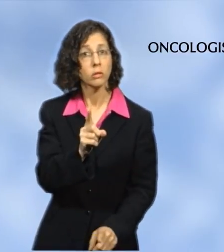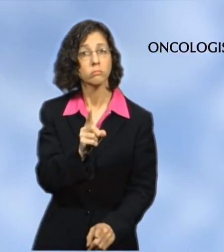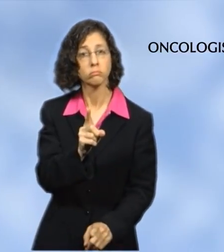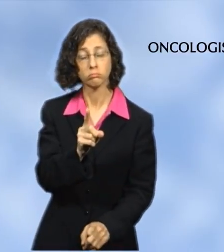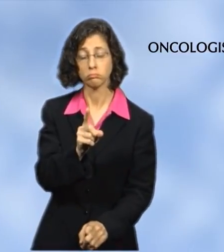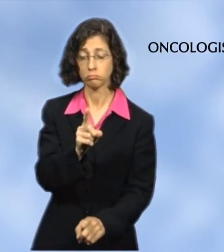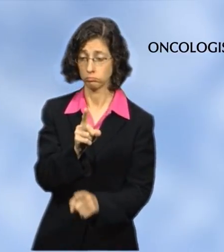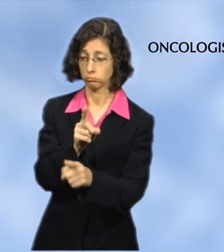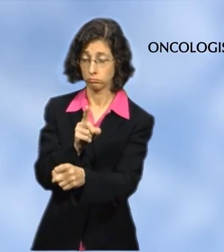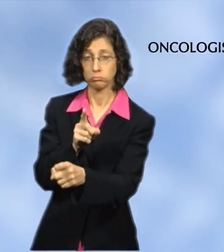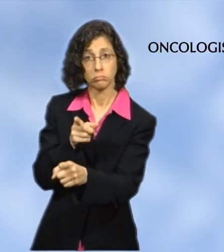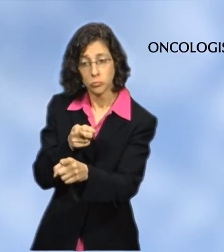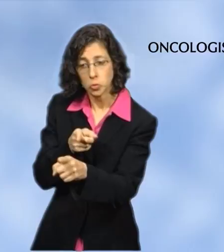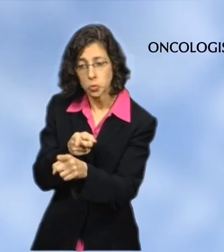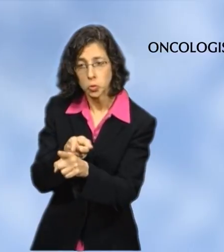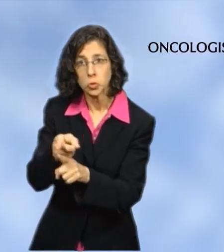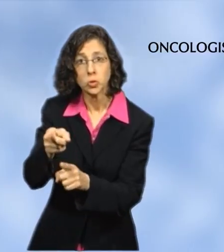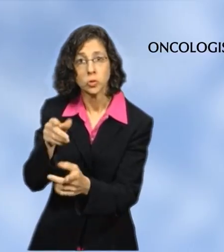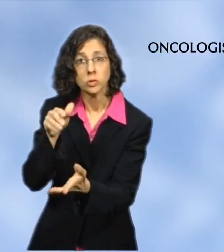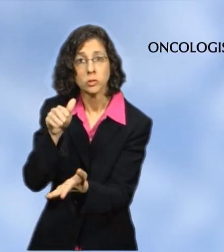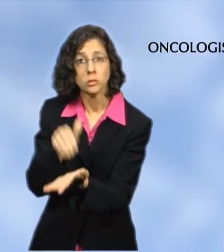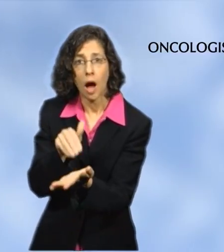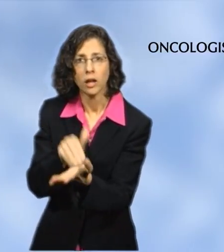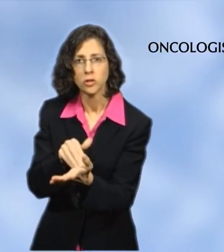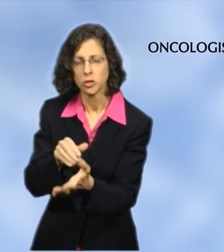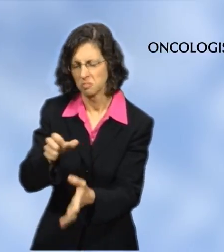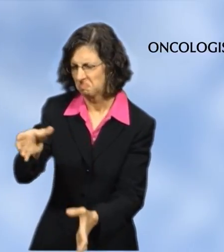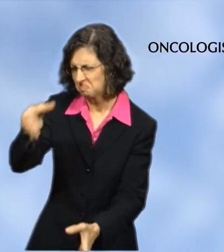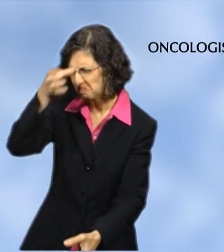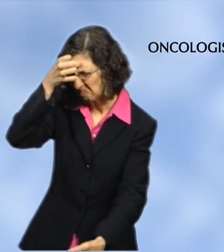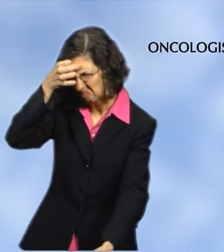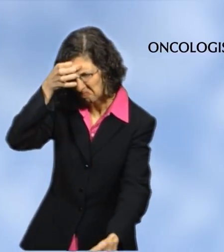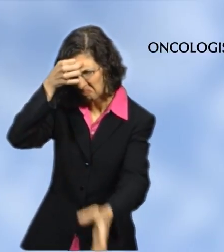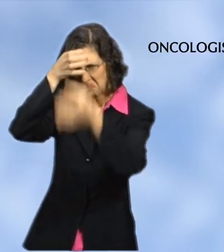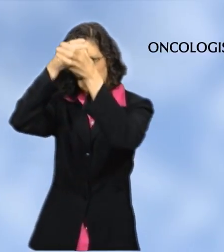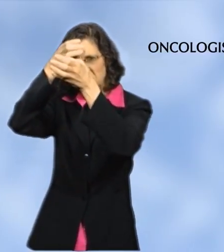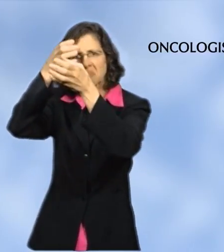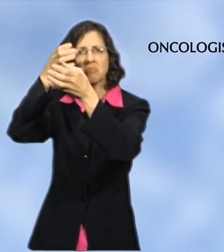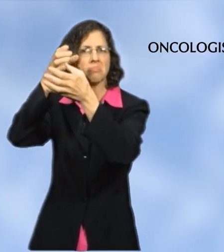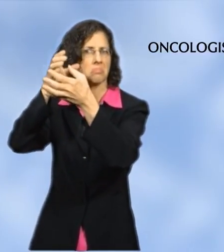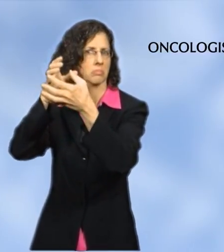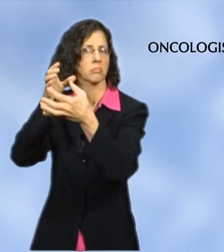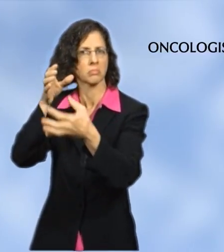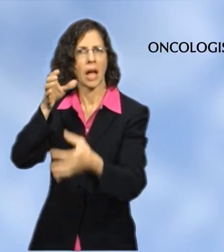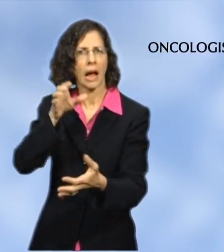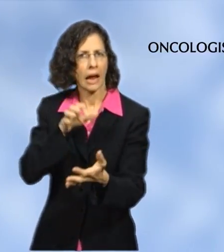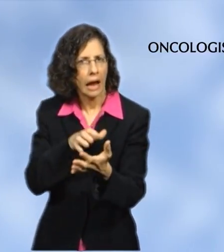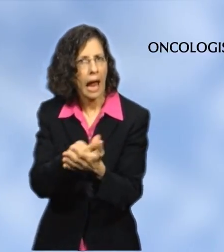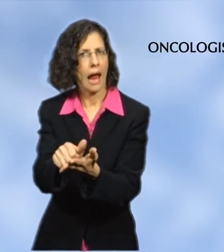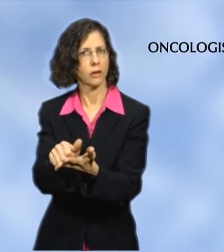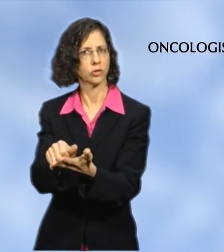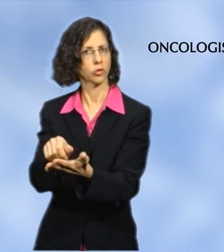Women should be sure that their doctor is experienced in cancer and chemotherapy.